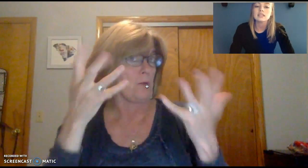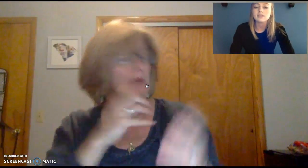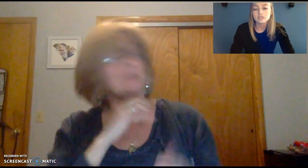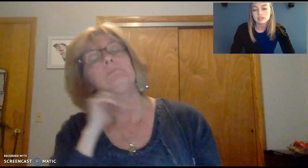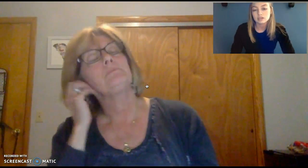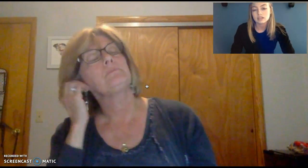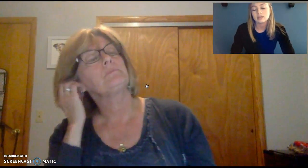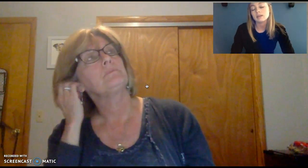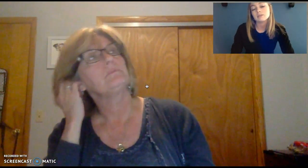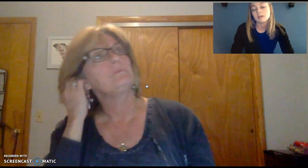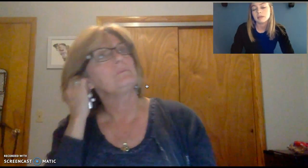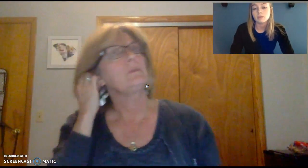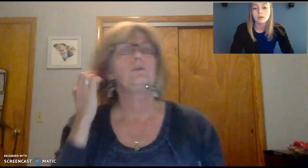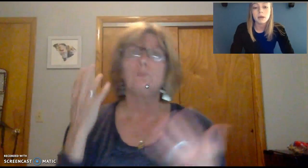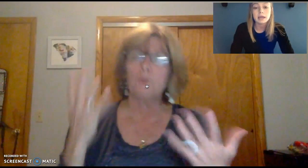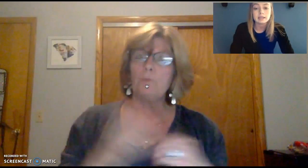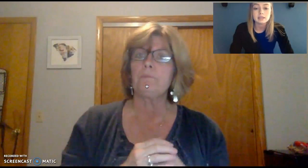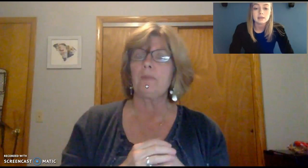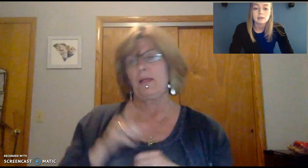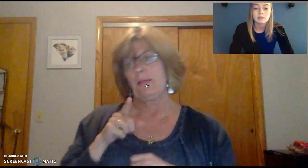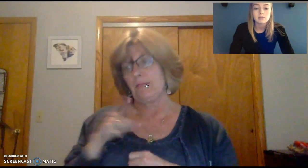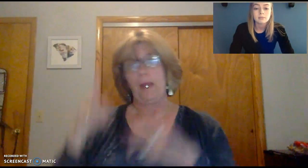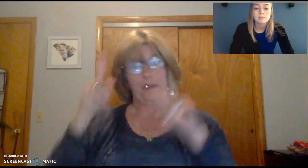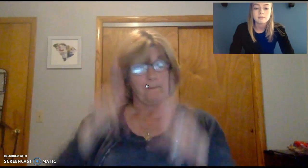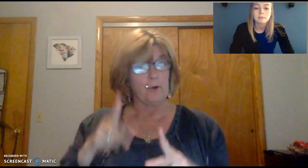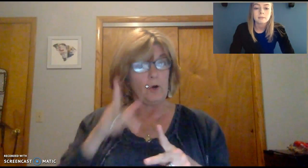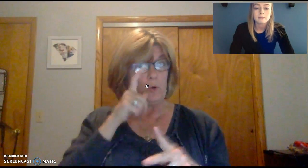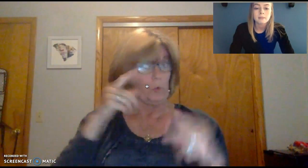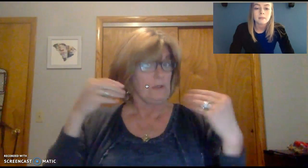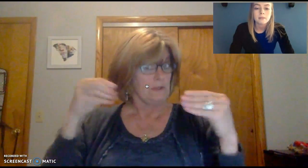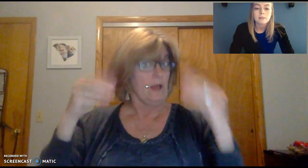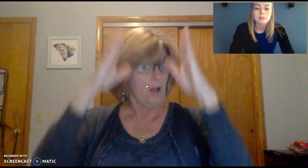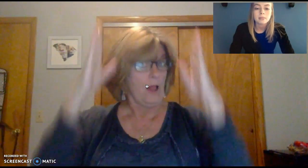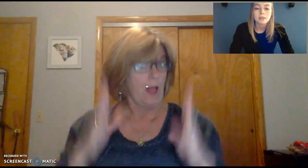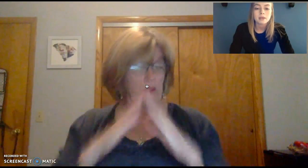would see the for sale sign because maybe they would want to buy it.